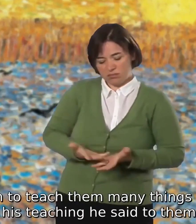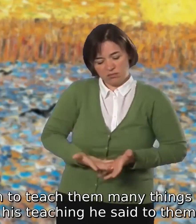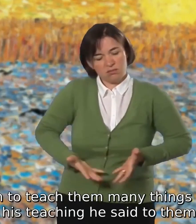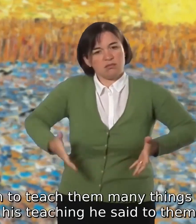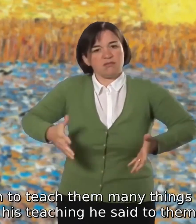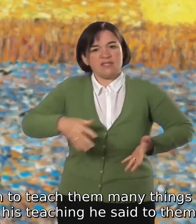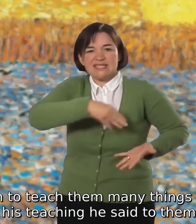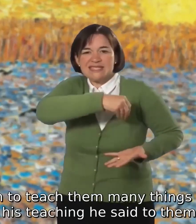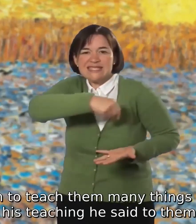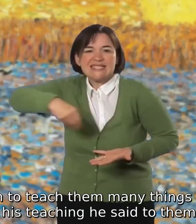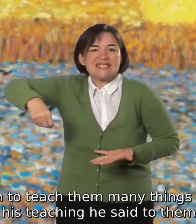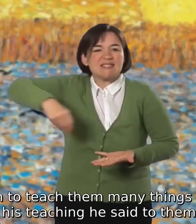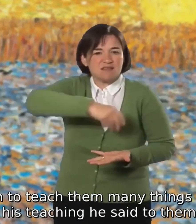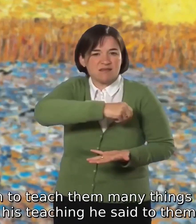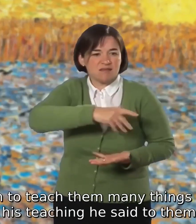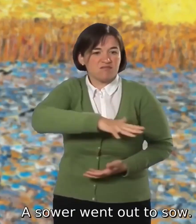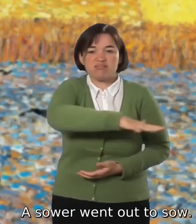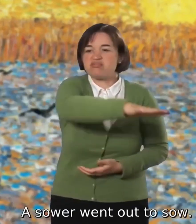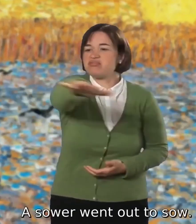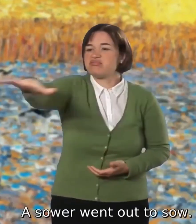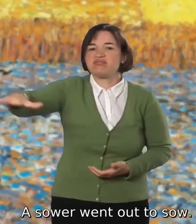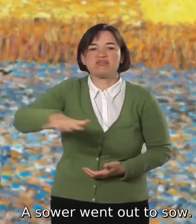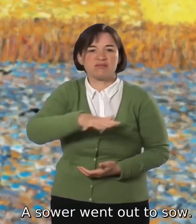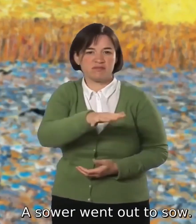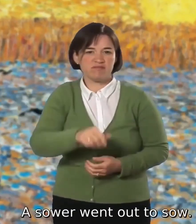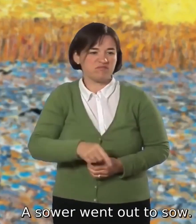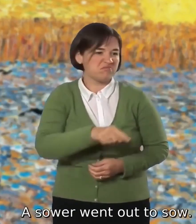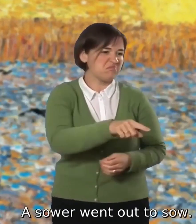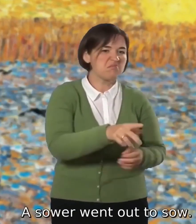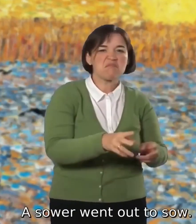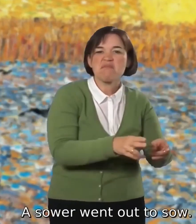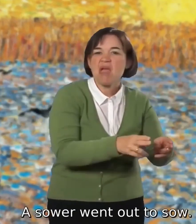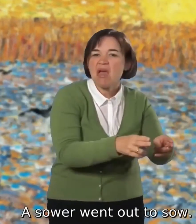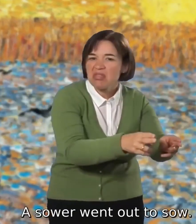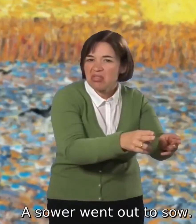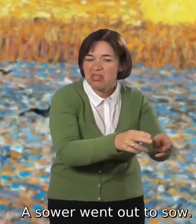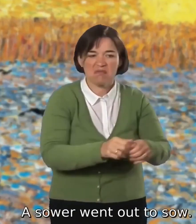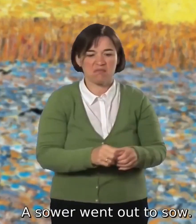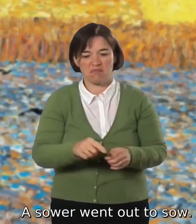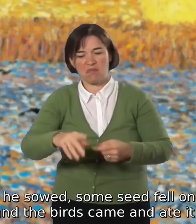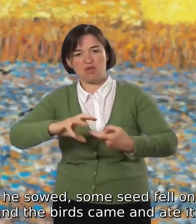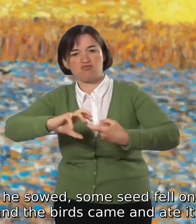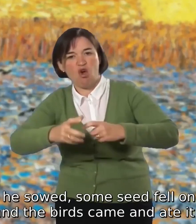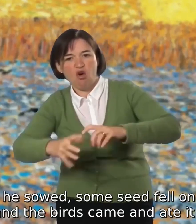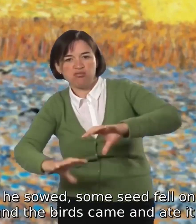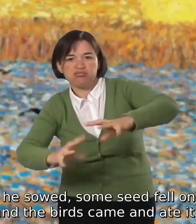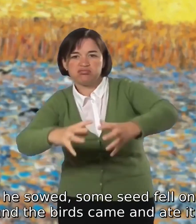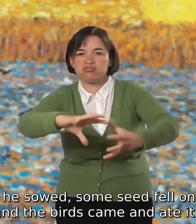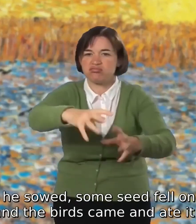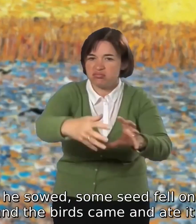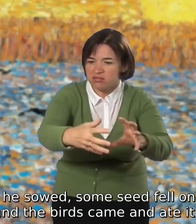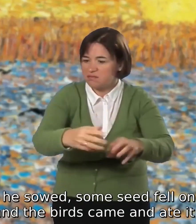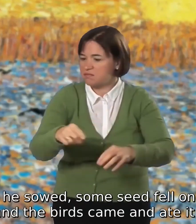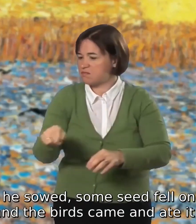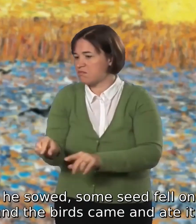"Listen, a sower went out to sow. And as he sowed, some seed fell on the